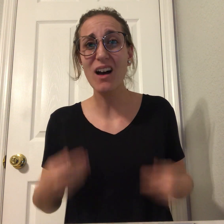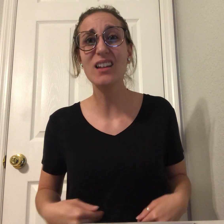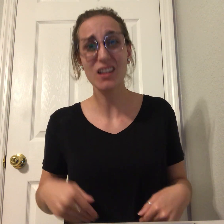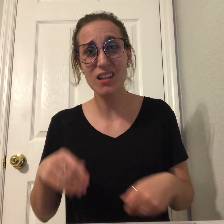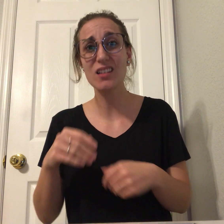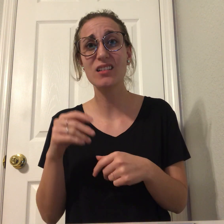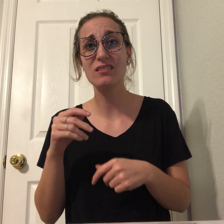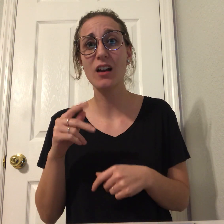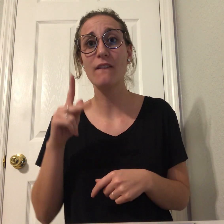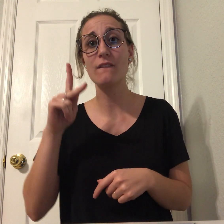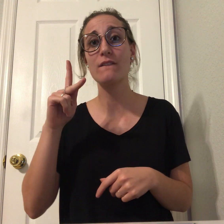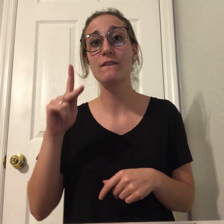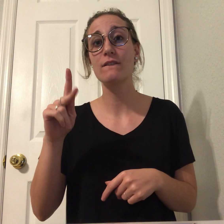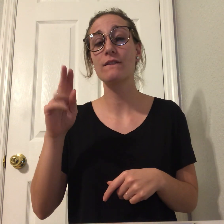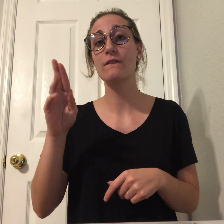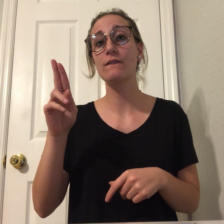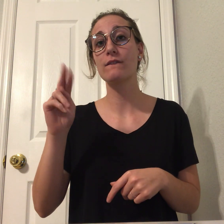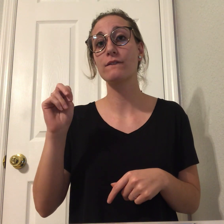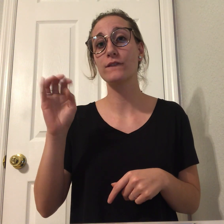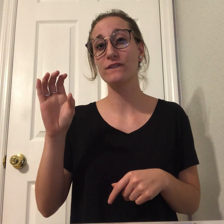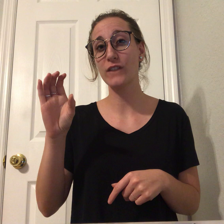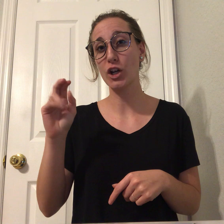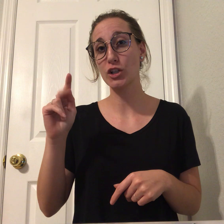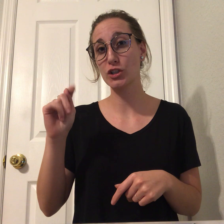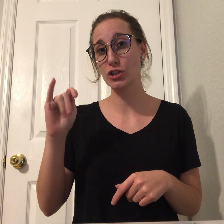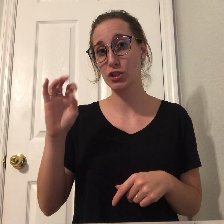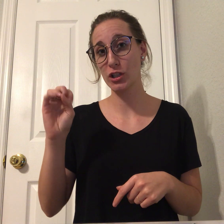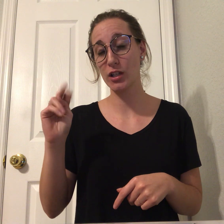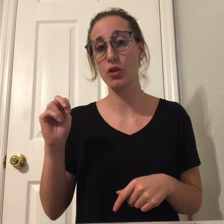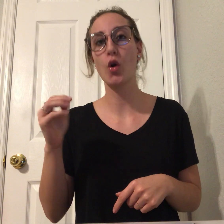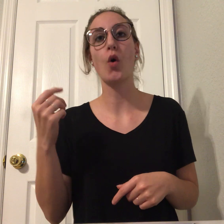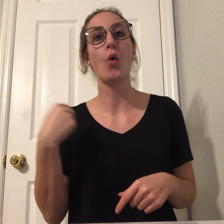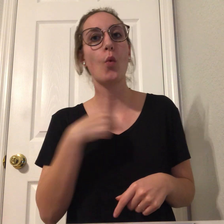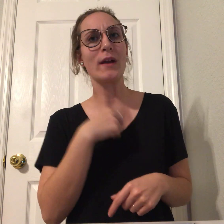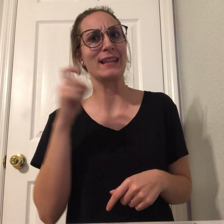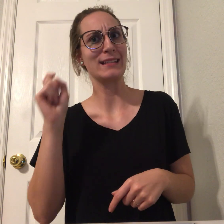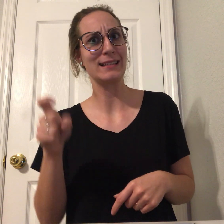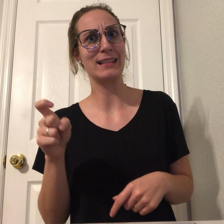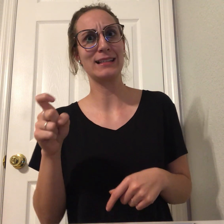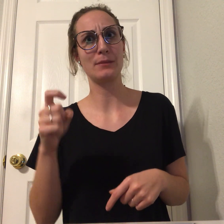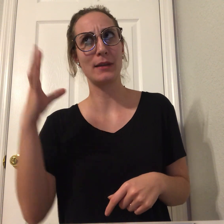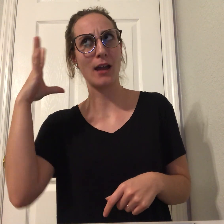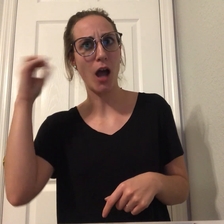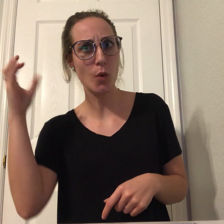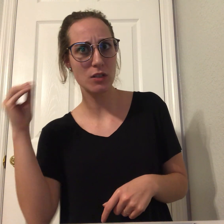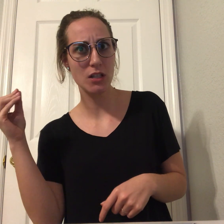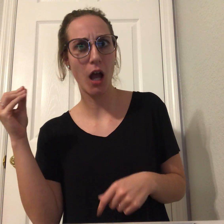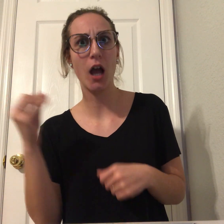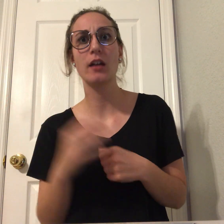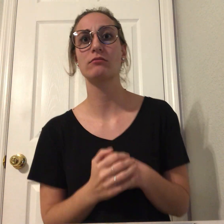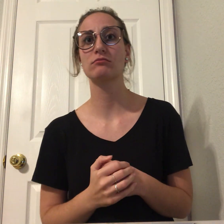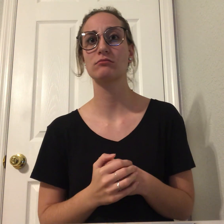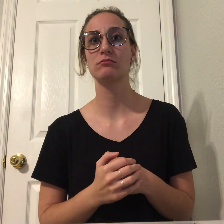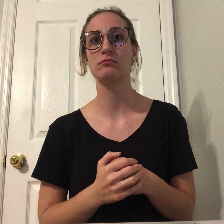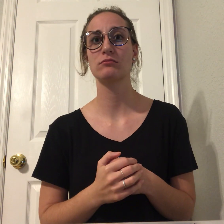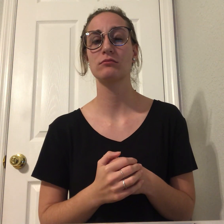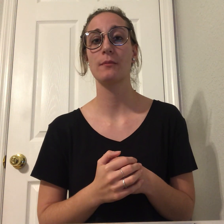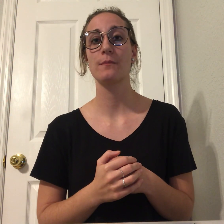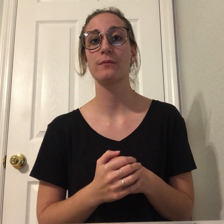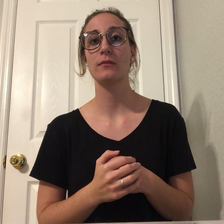be outside. I'll do a whole show, I believe, and there's research into, air conditioning and heat.